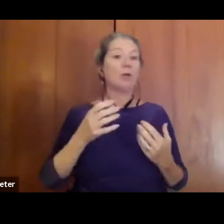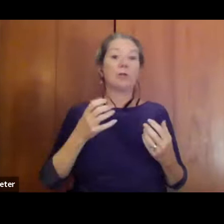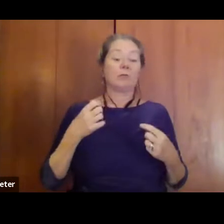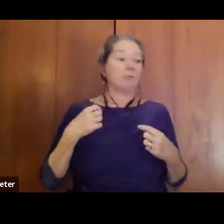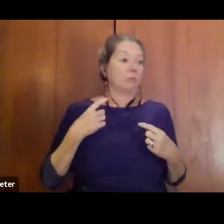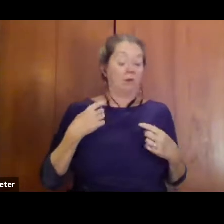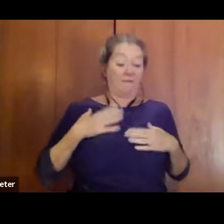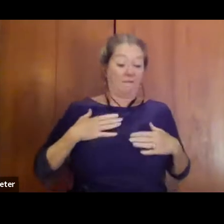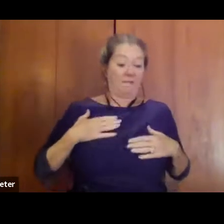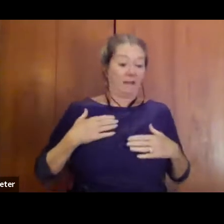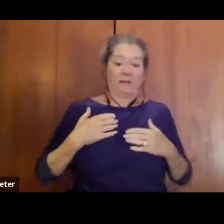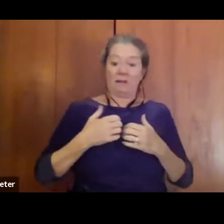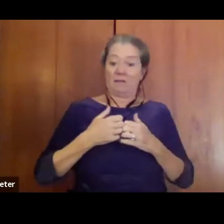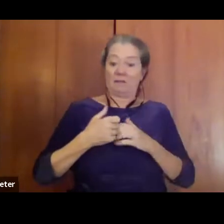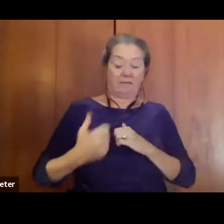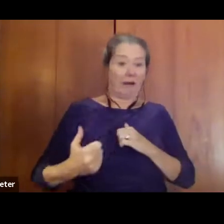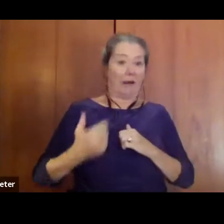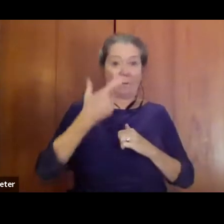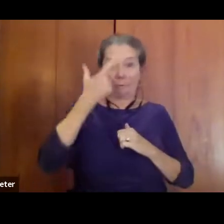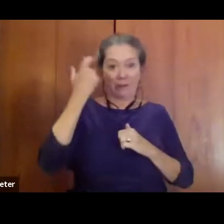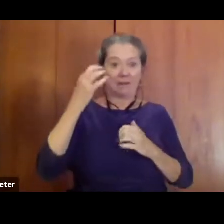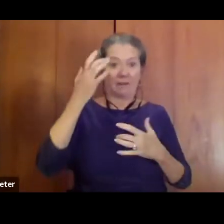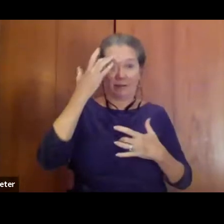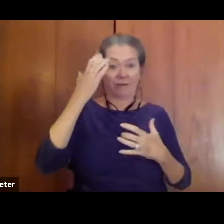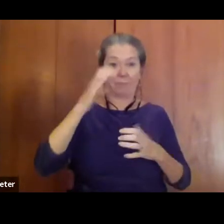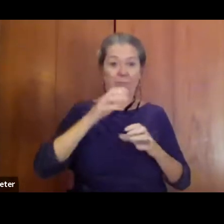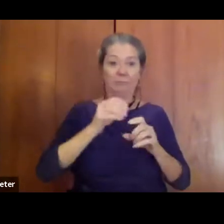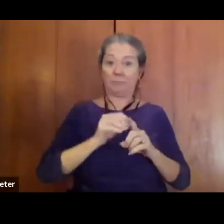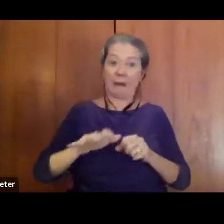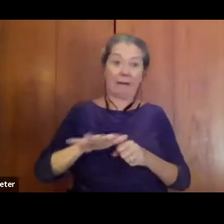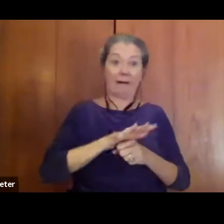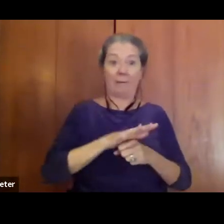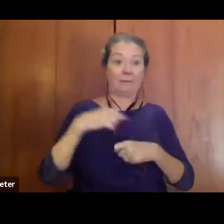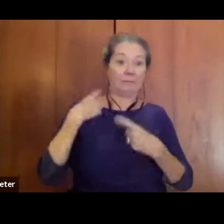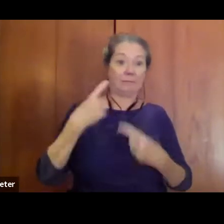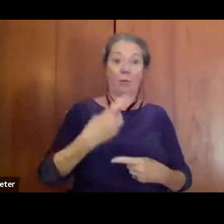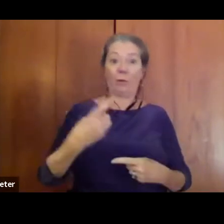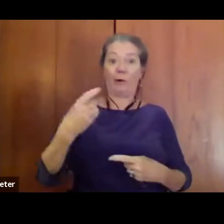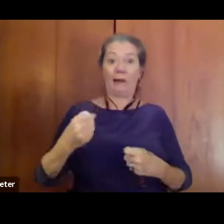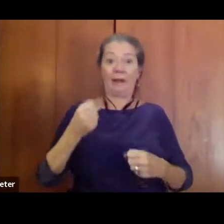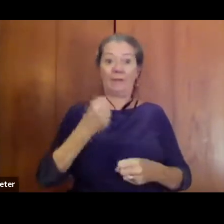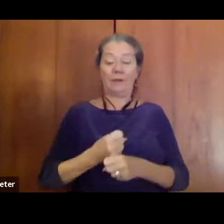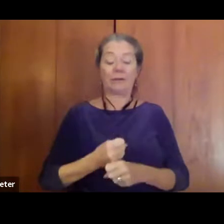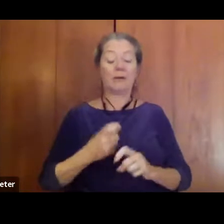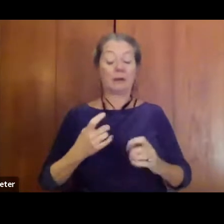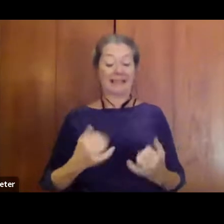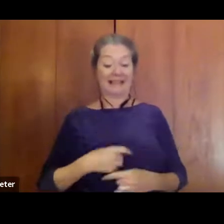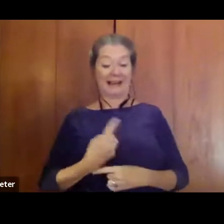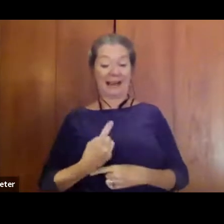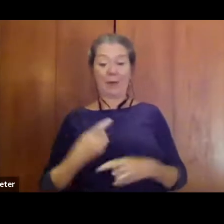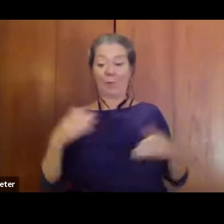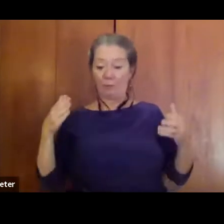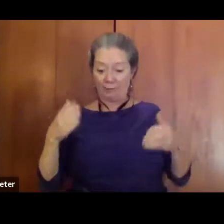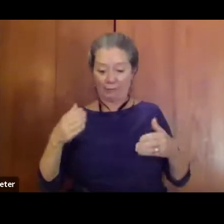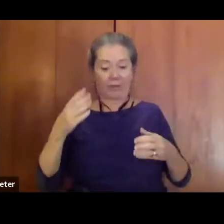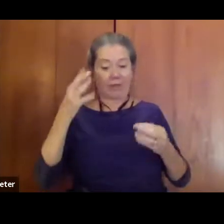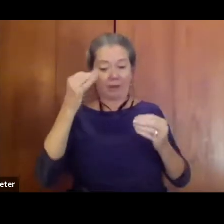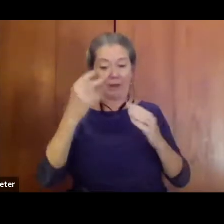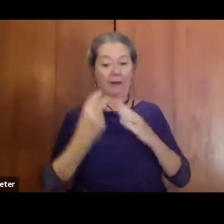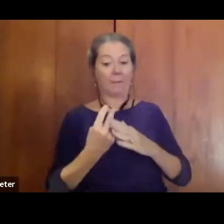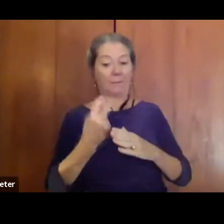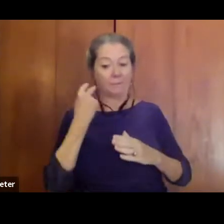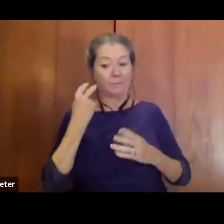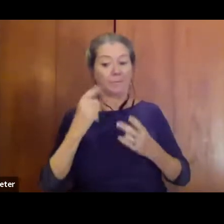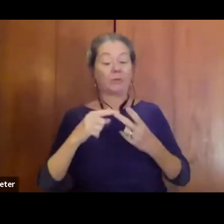this past year and a half. This observance is meant to be a period of reflection, for recognition, for education,